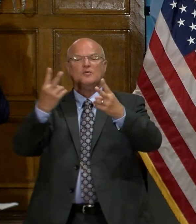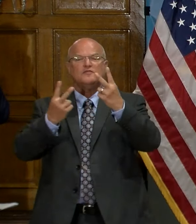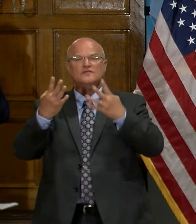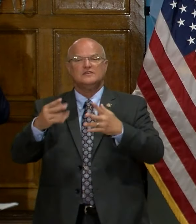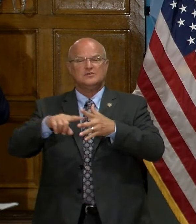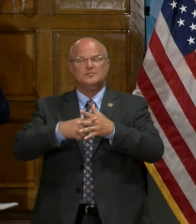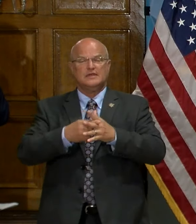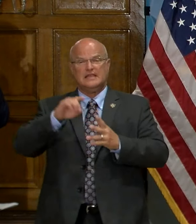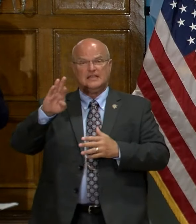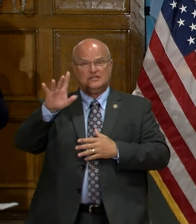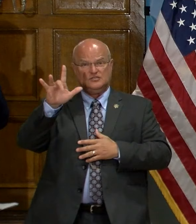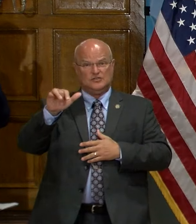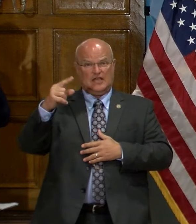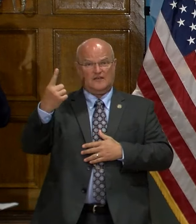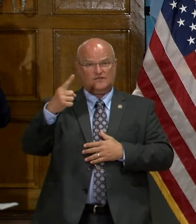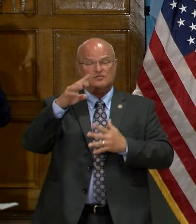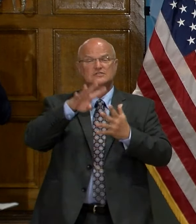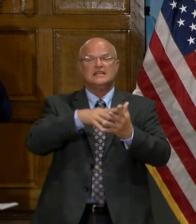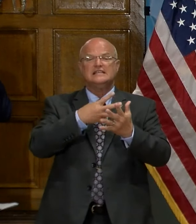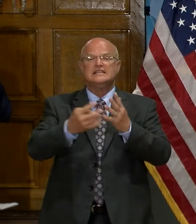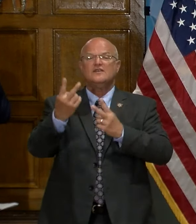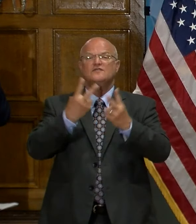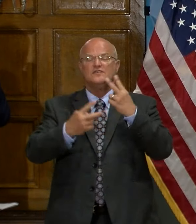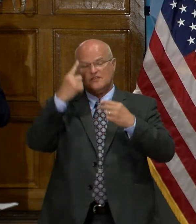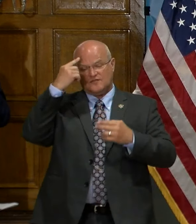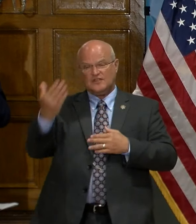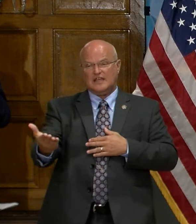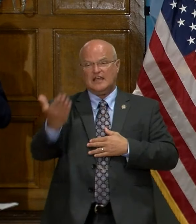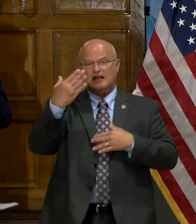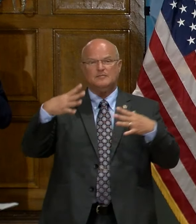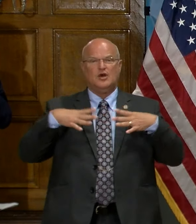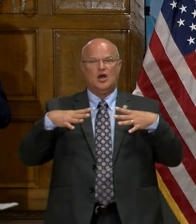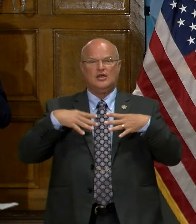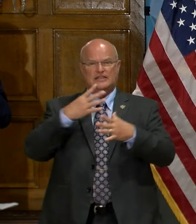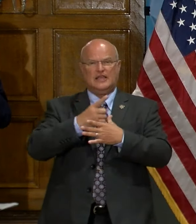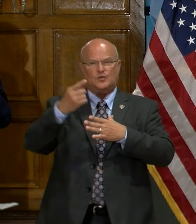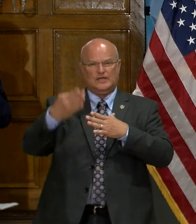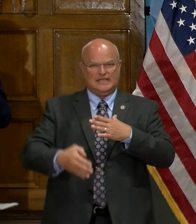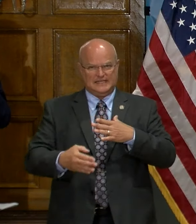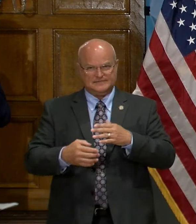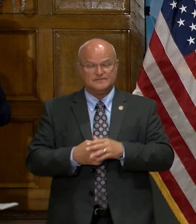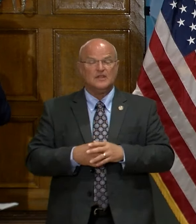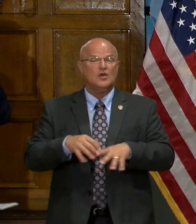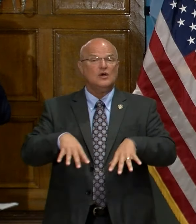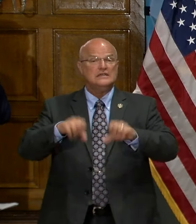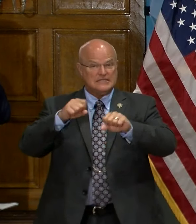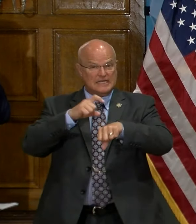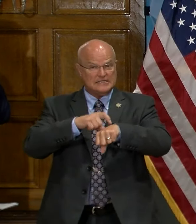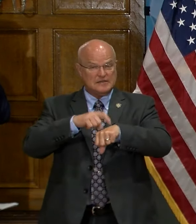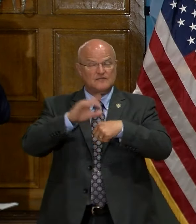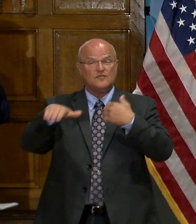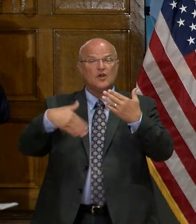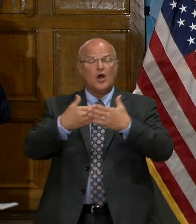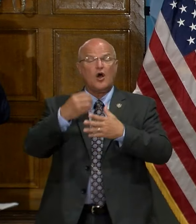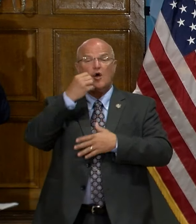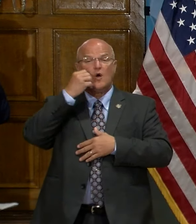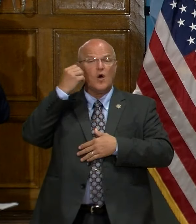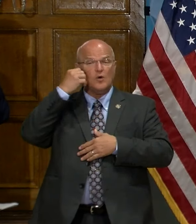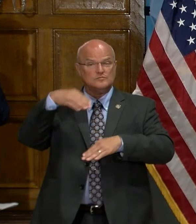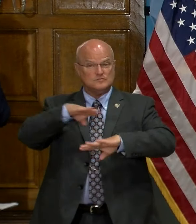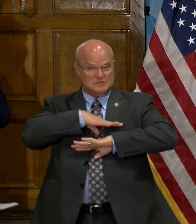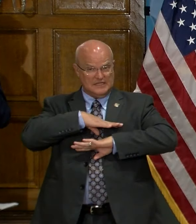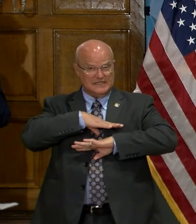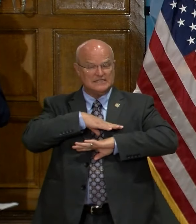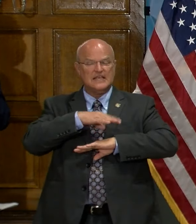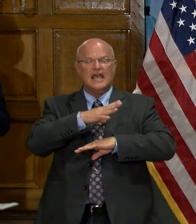visitors beginning on July 1st and schedule visits for the upcoming holiday weekend and beyond. It will take some time for all homes to meet this, and we'll